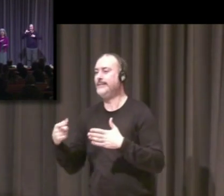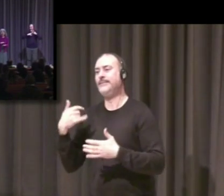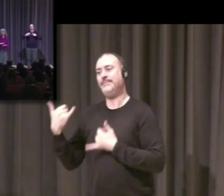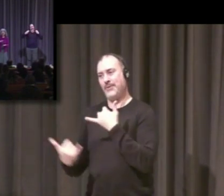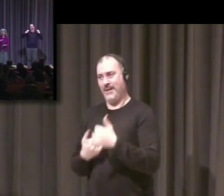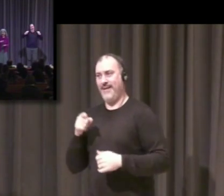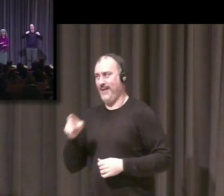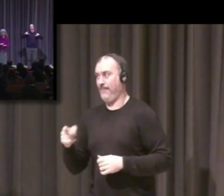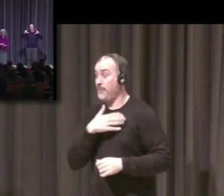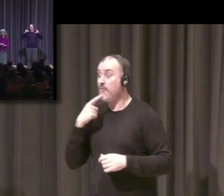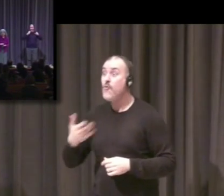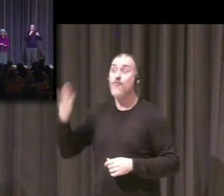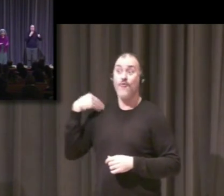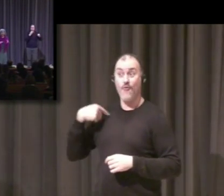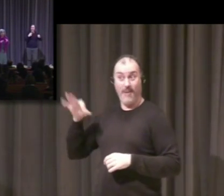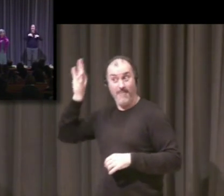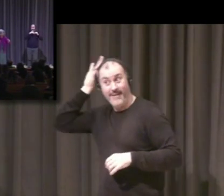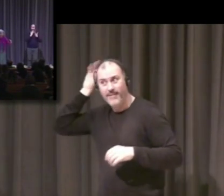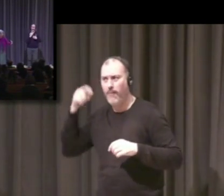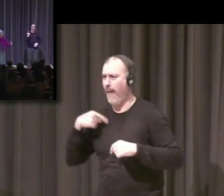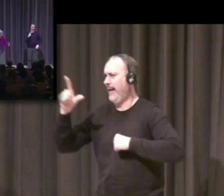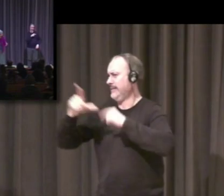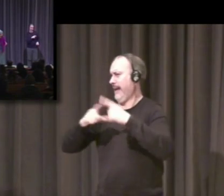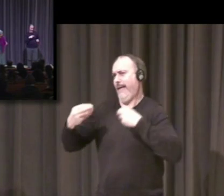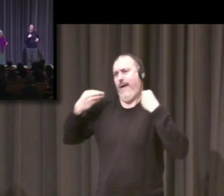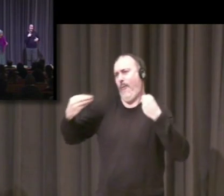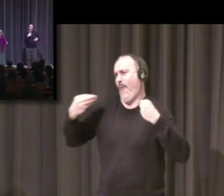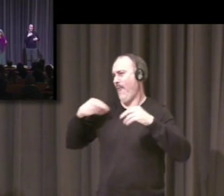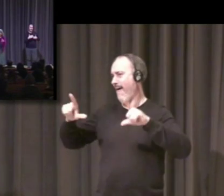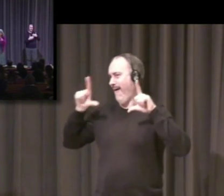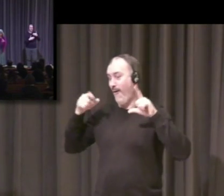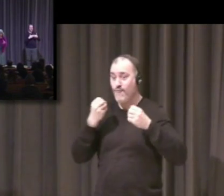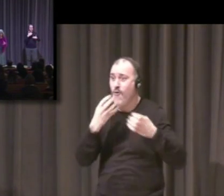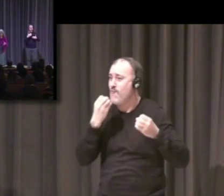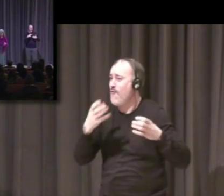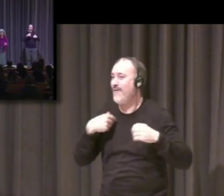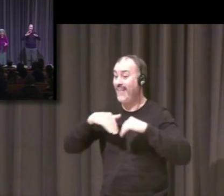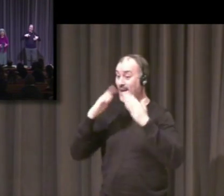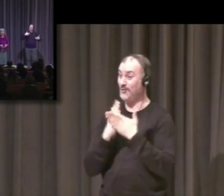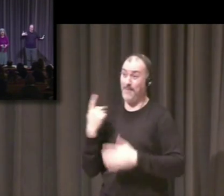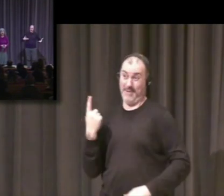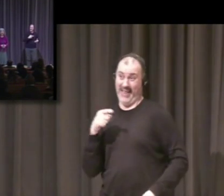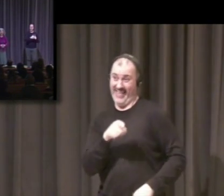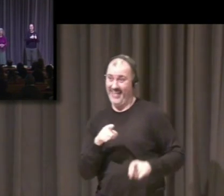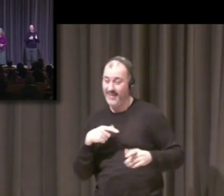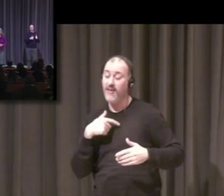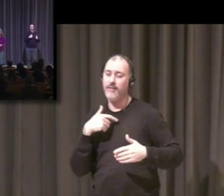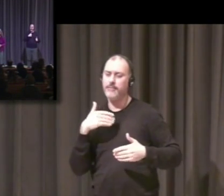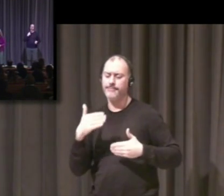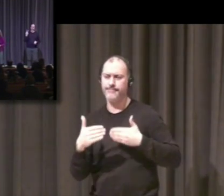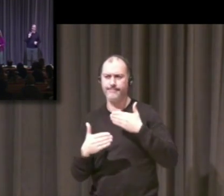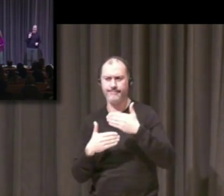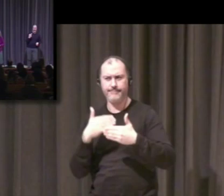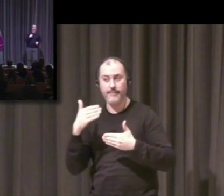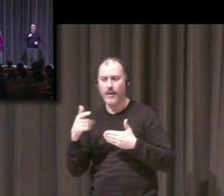start falling behind in middle grades and in high school. They become